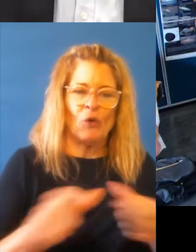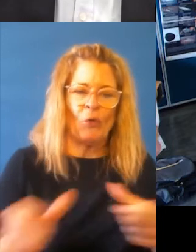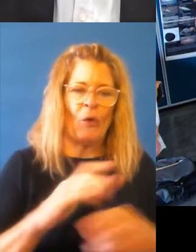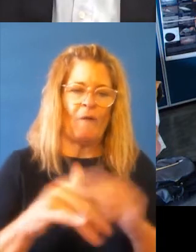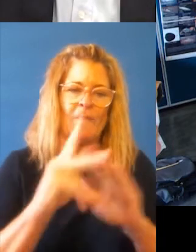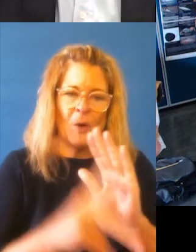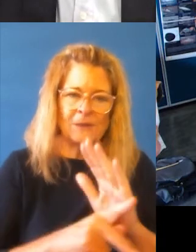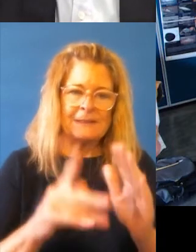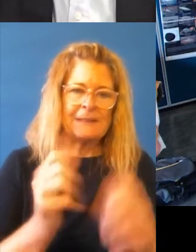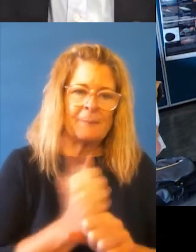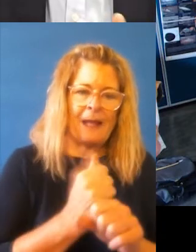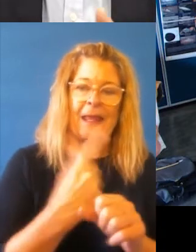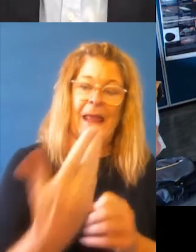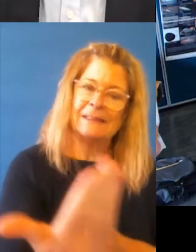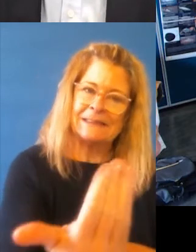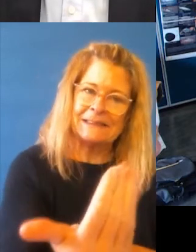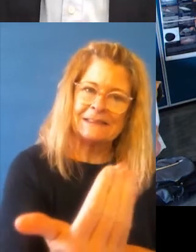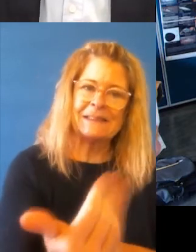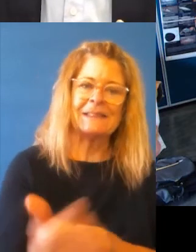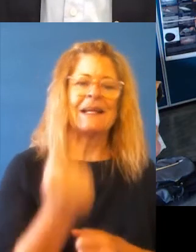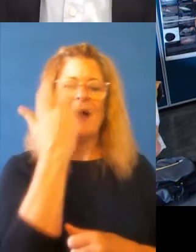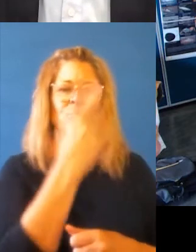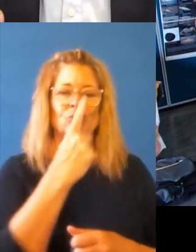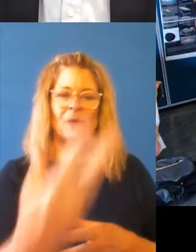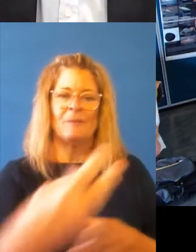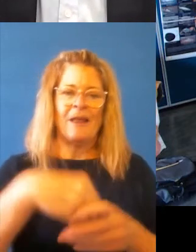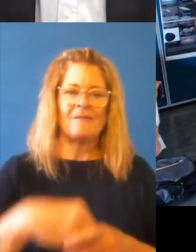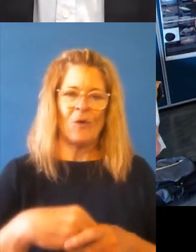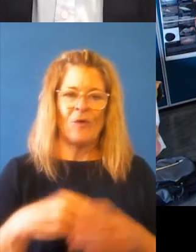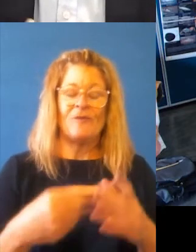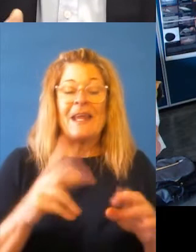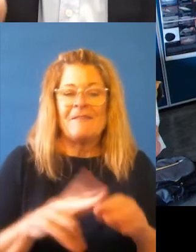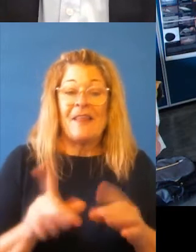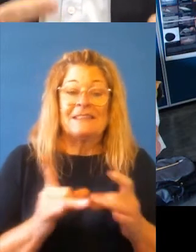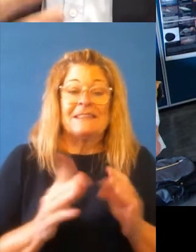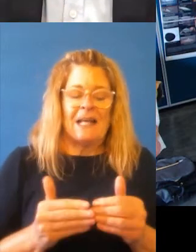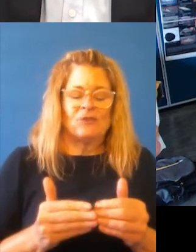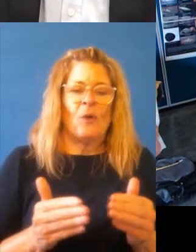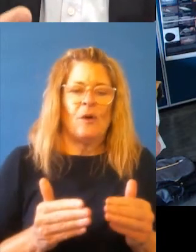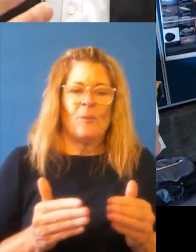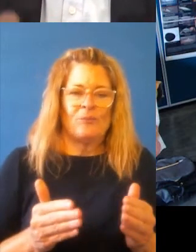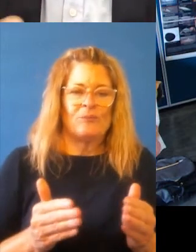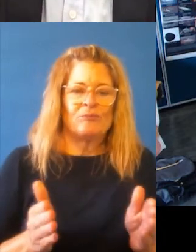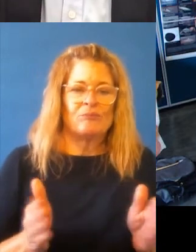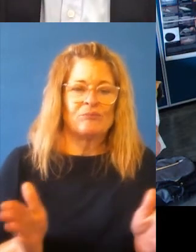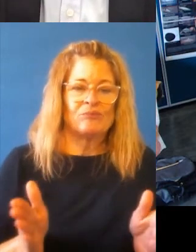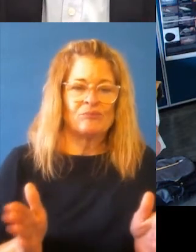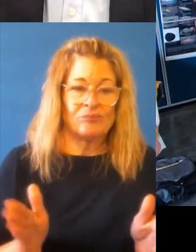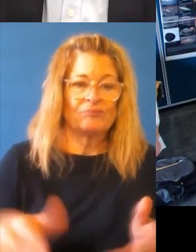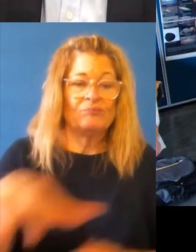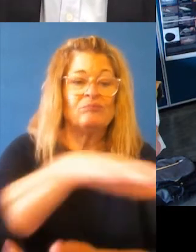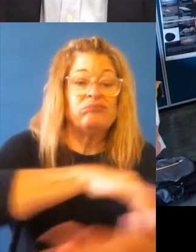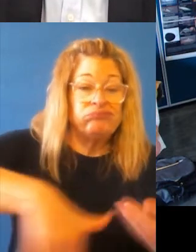making and service delivery, what does then a good, genuine, proud